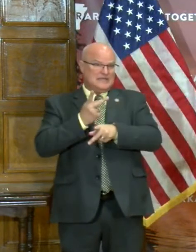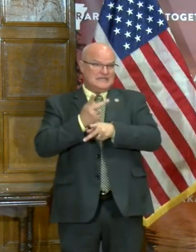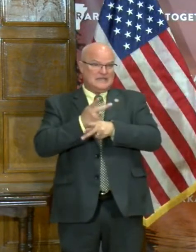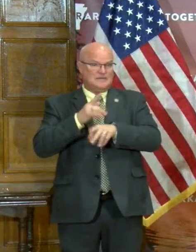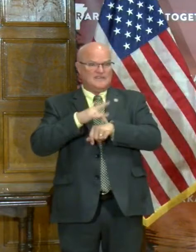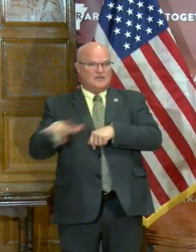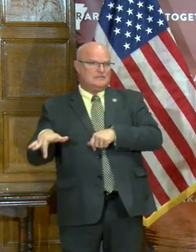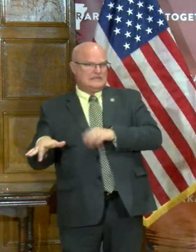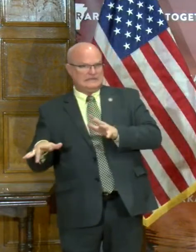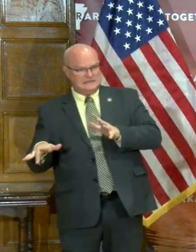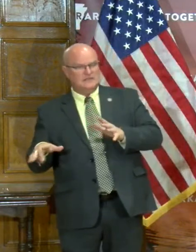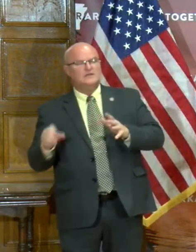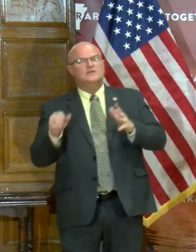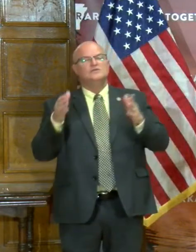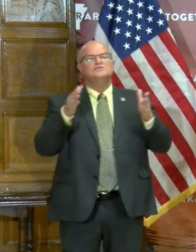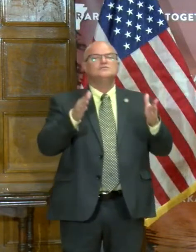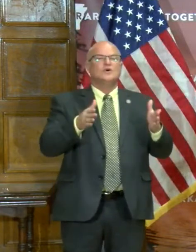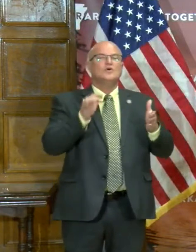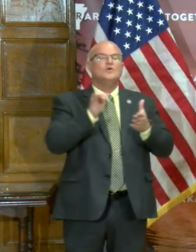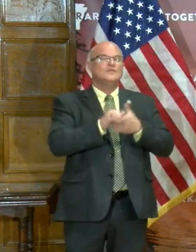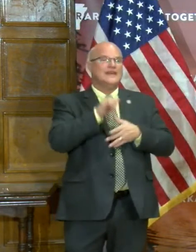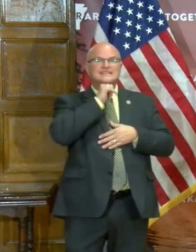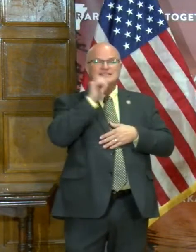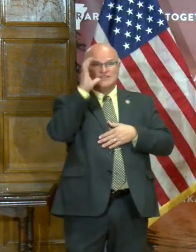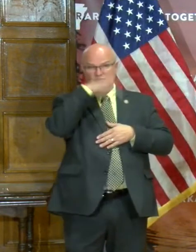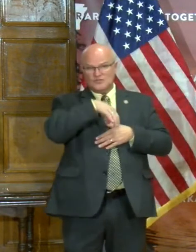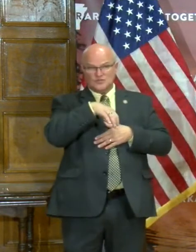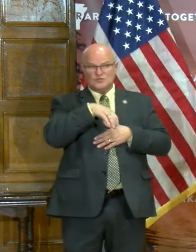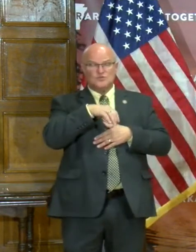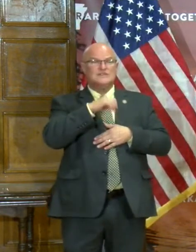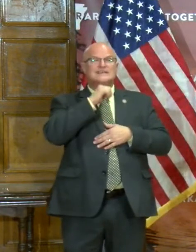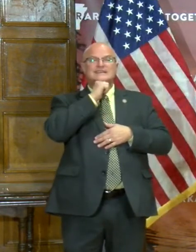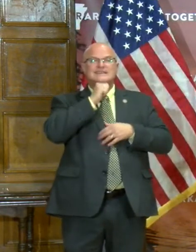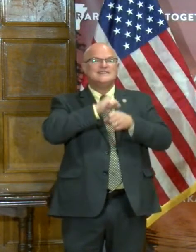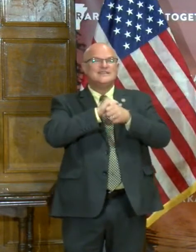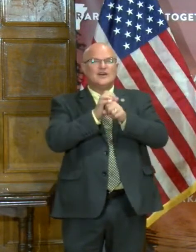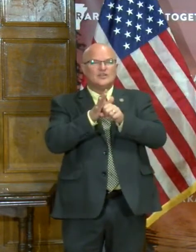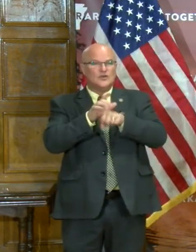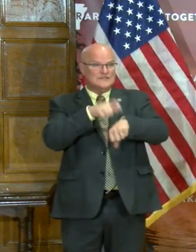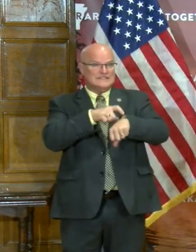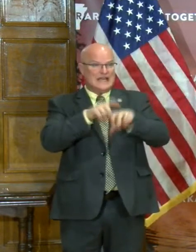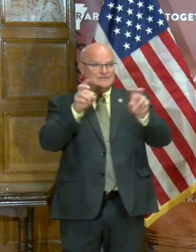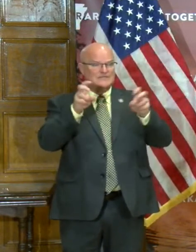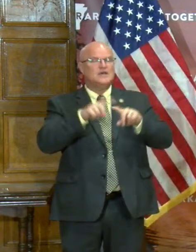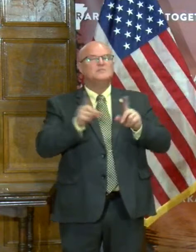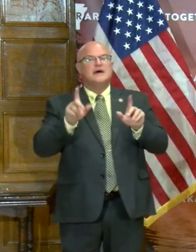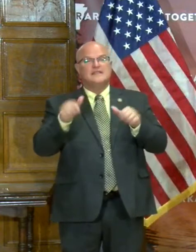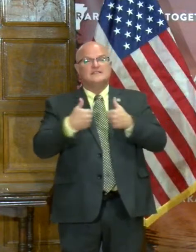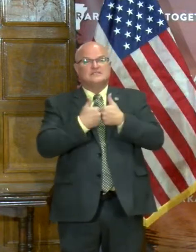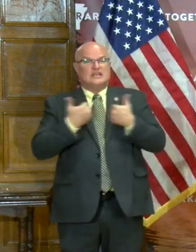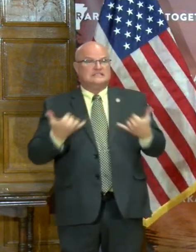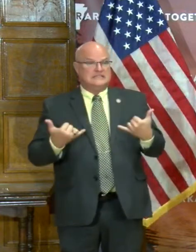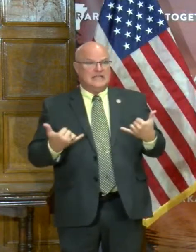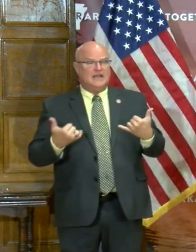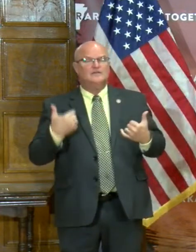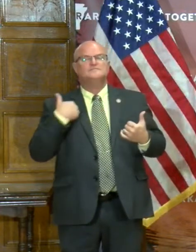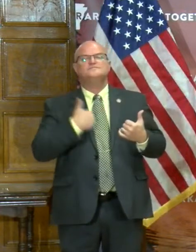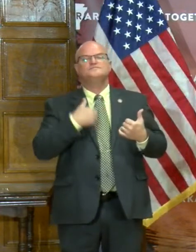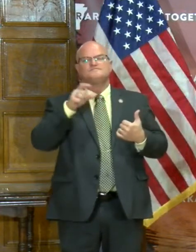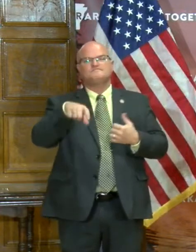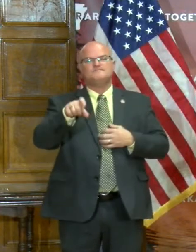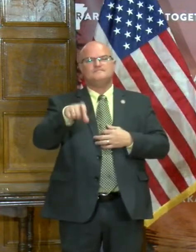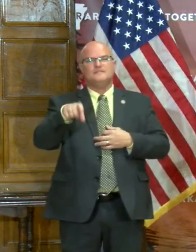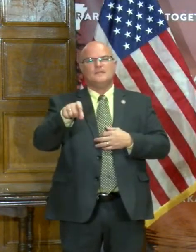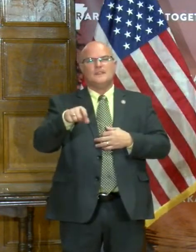if they're empty. And so that's not unusual in non-COVID times. But the challenge is that we do have